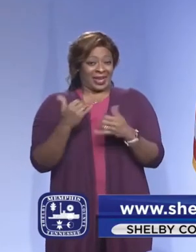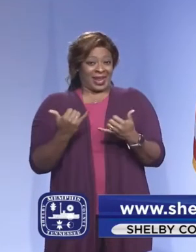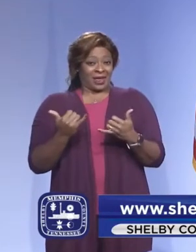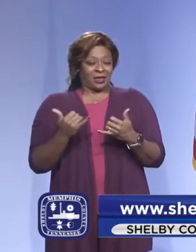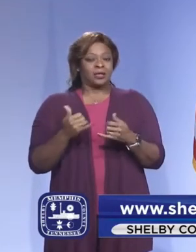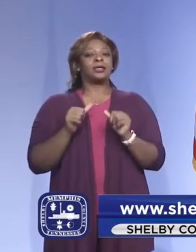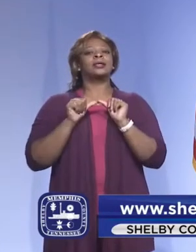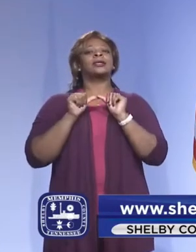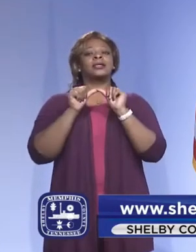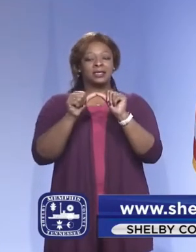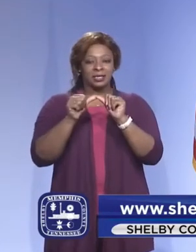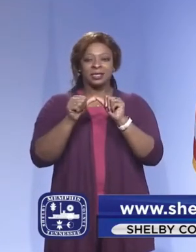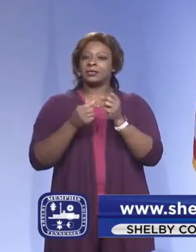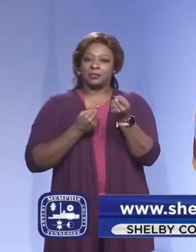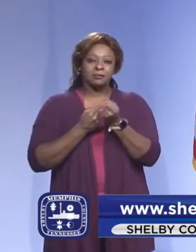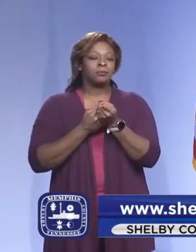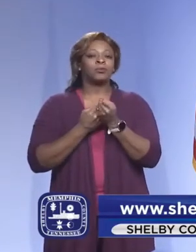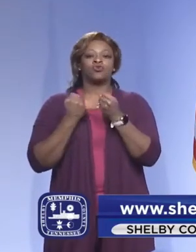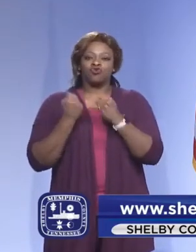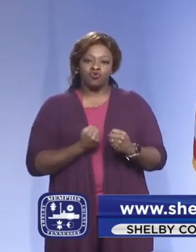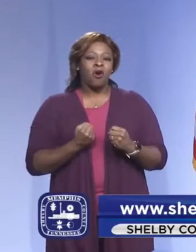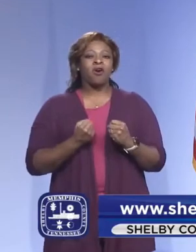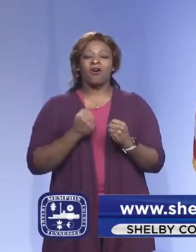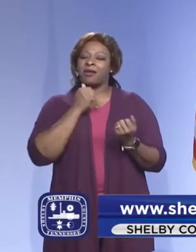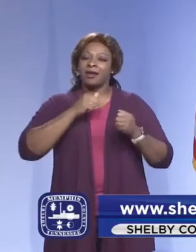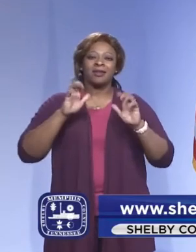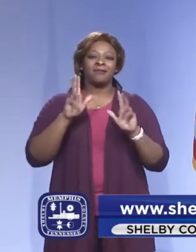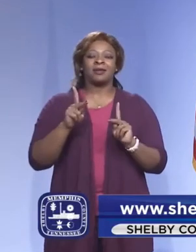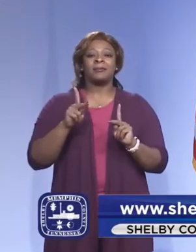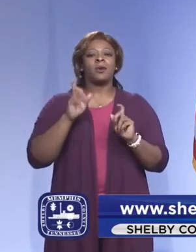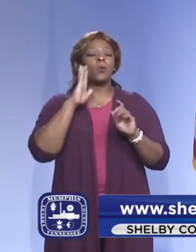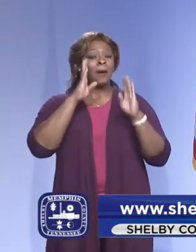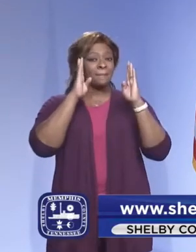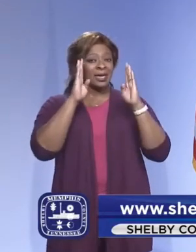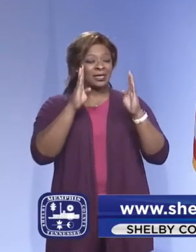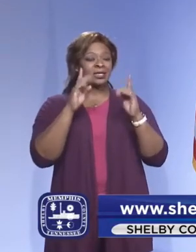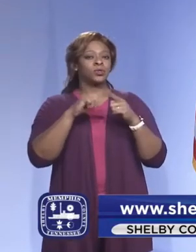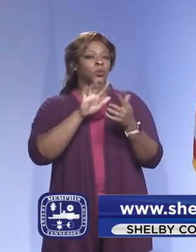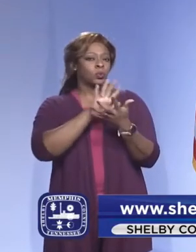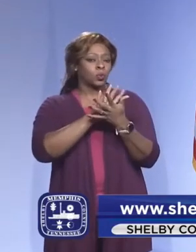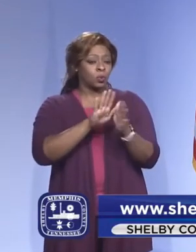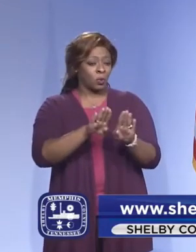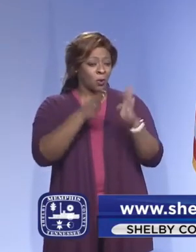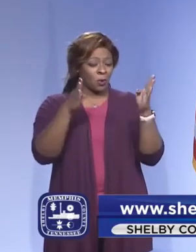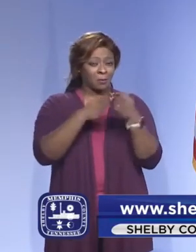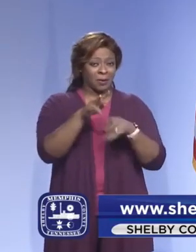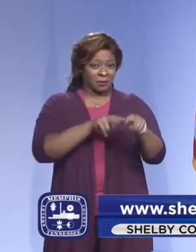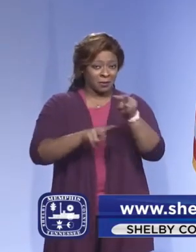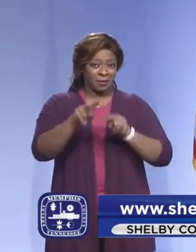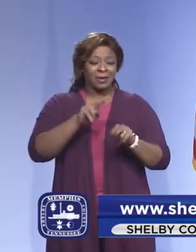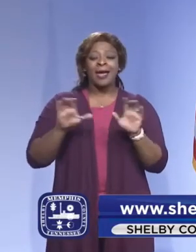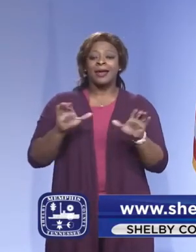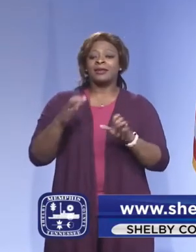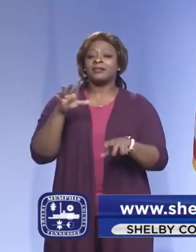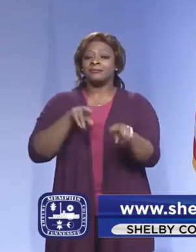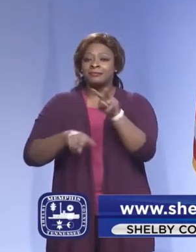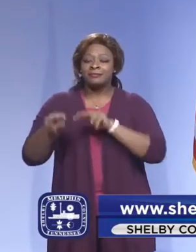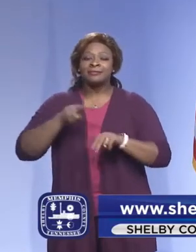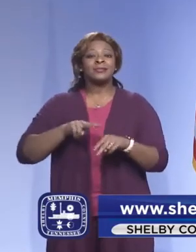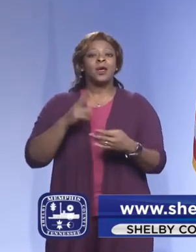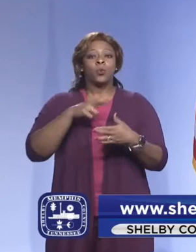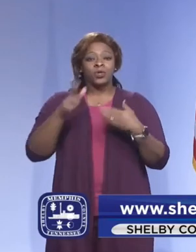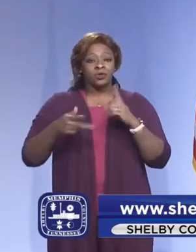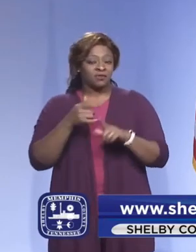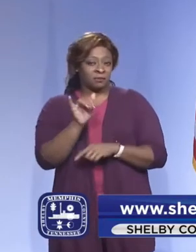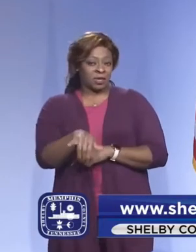need to remain vigilant. We're going to be paying very close attention to schools opening and activities and outcomes related to